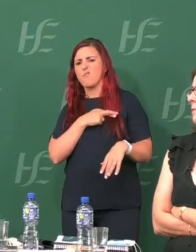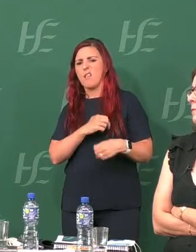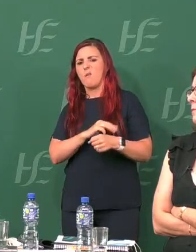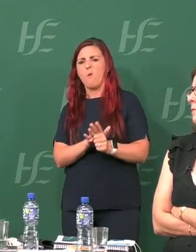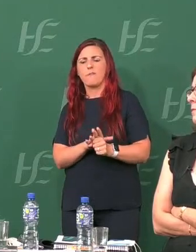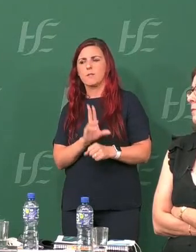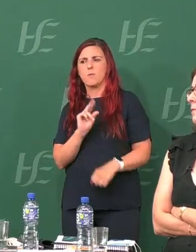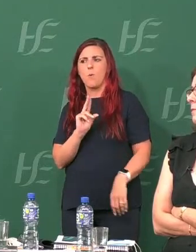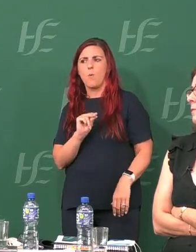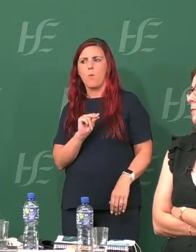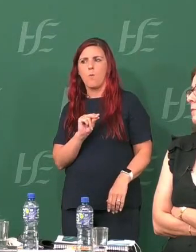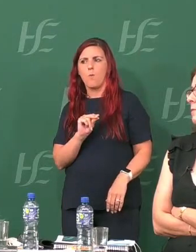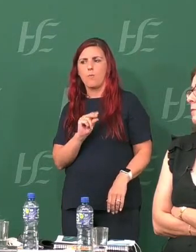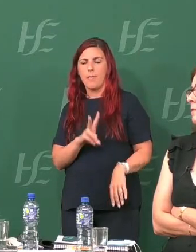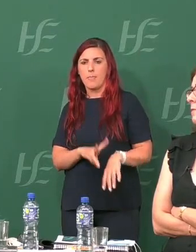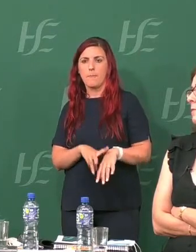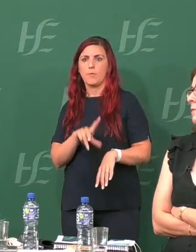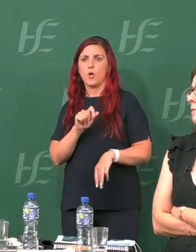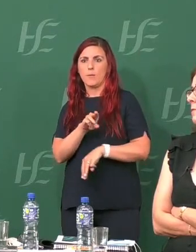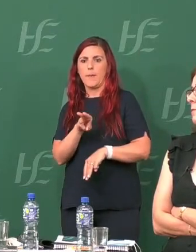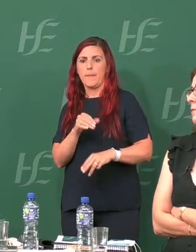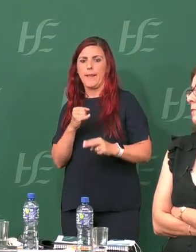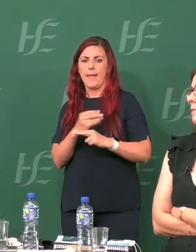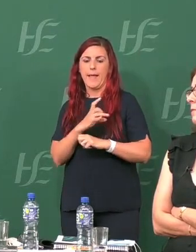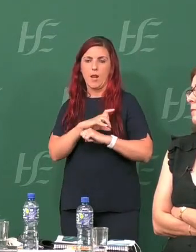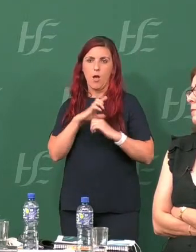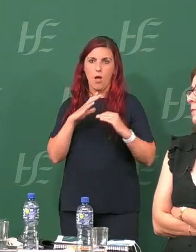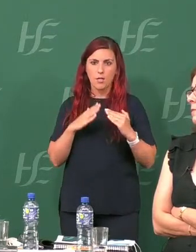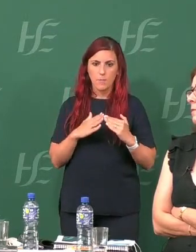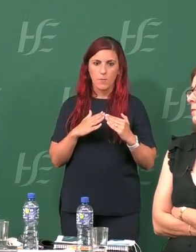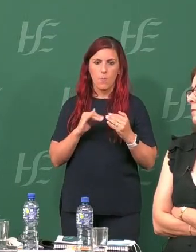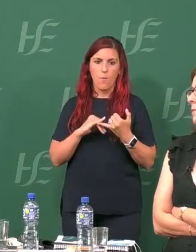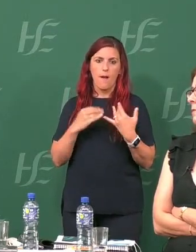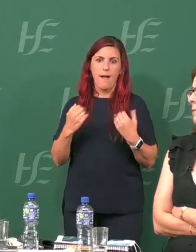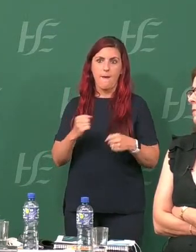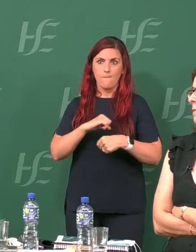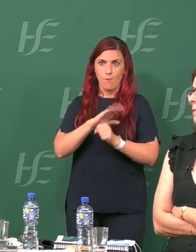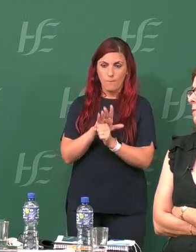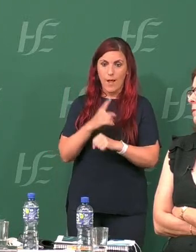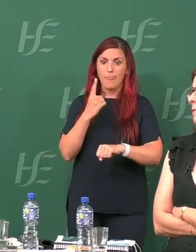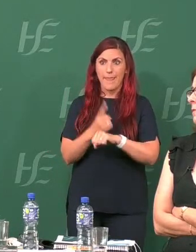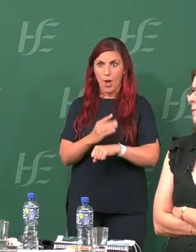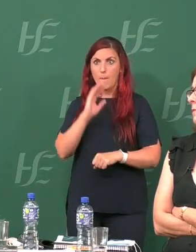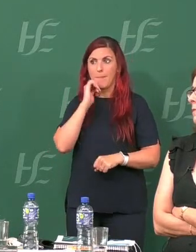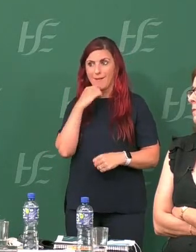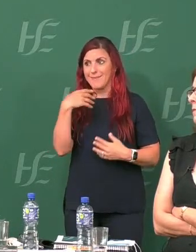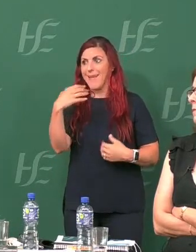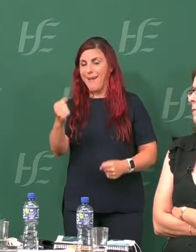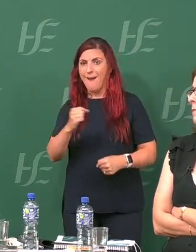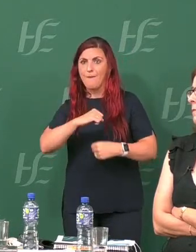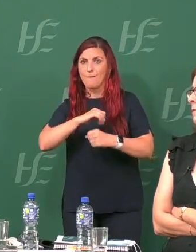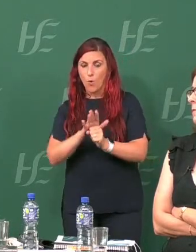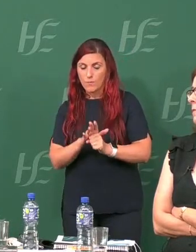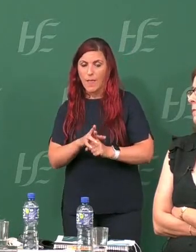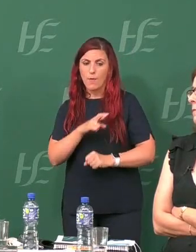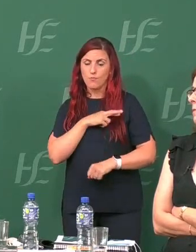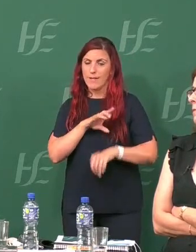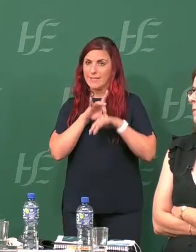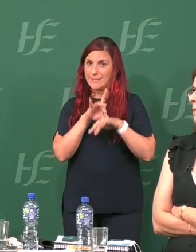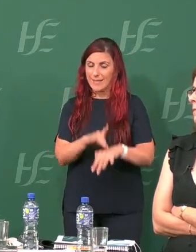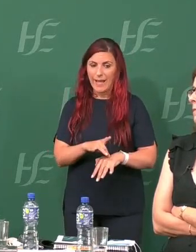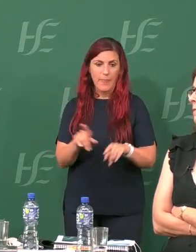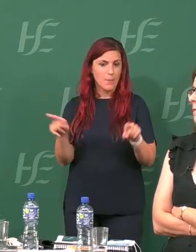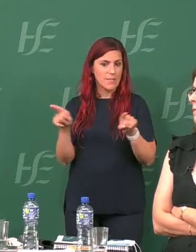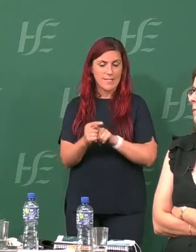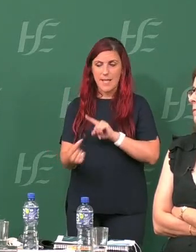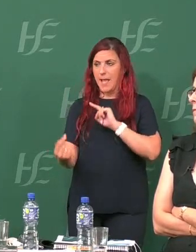The vast majority of people we have in hospital with COVID have come in for COVID and are quite sick. And that was the case when we 2,000 people in